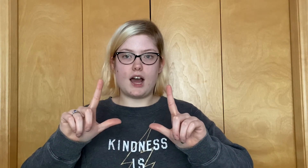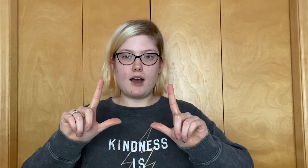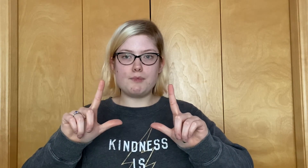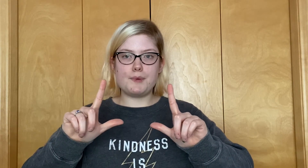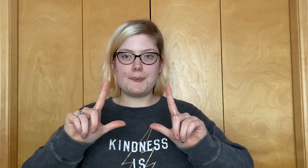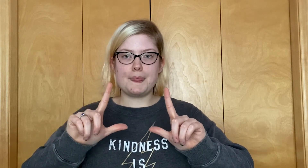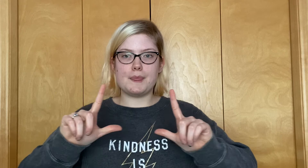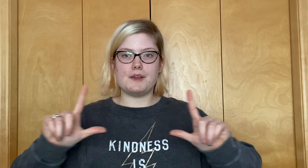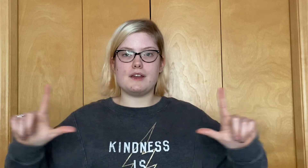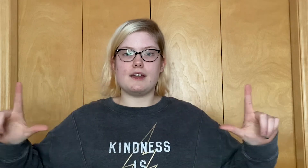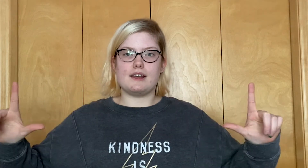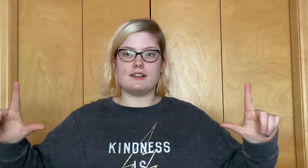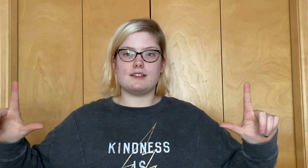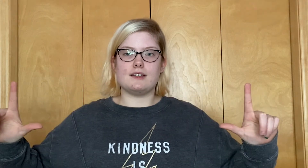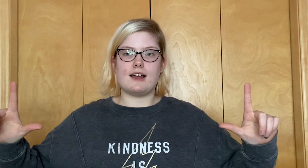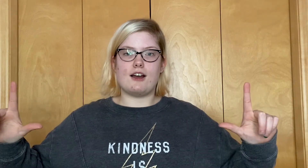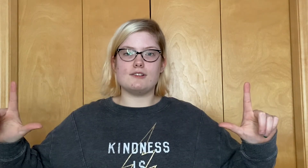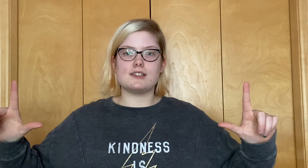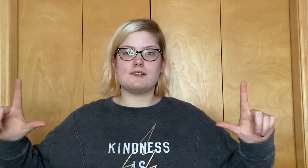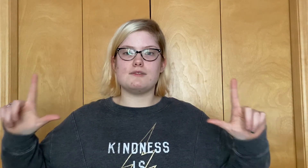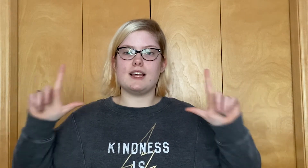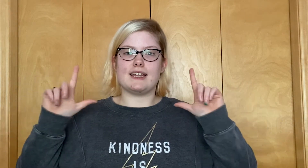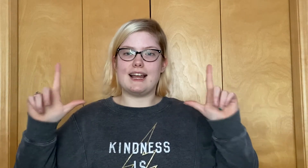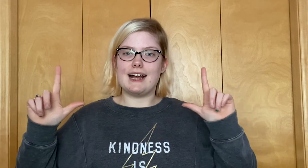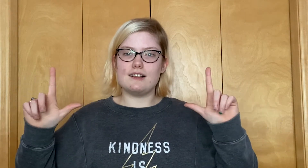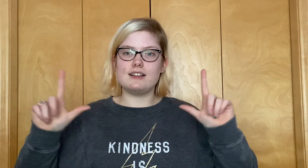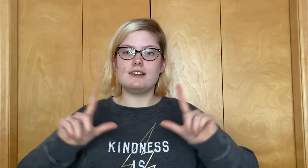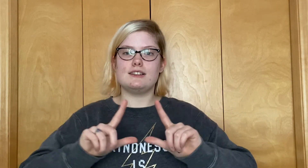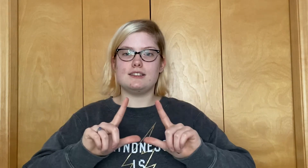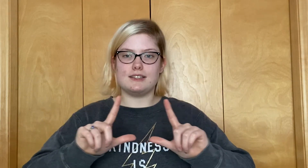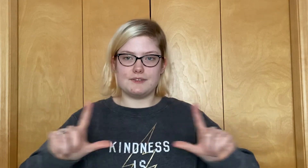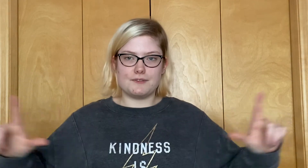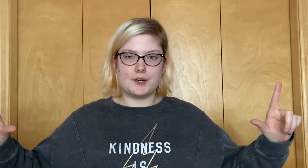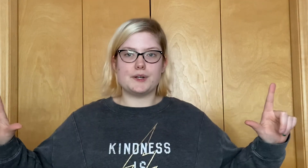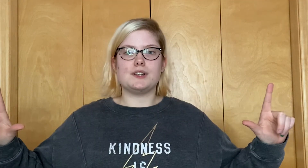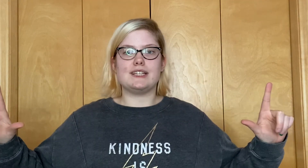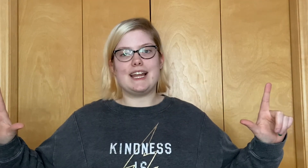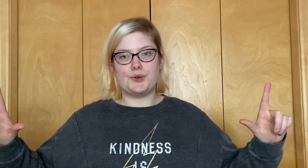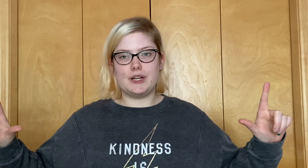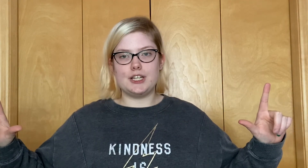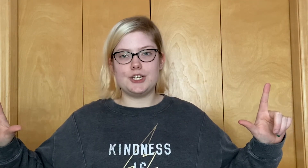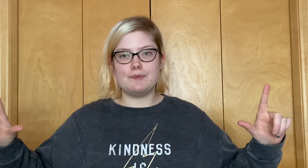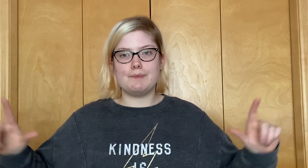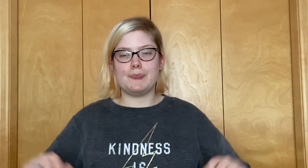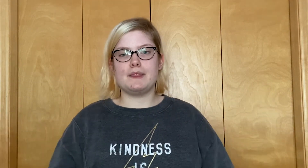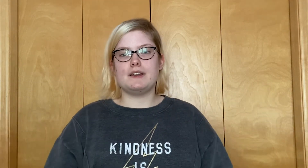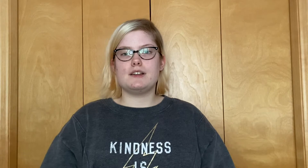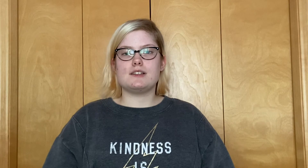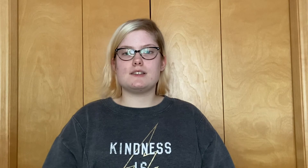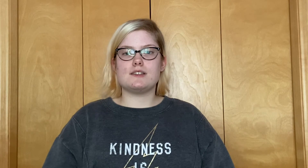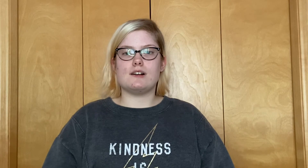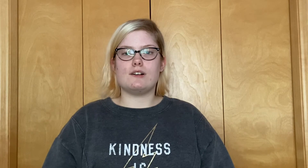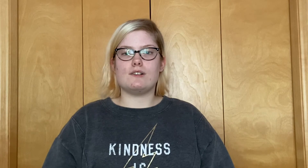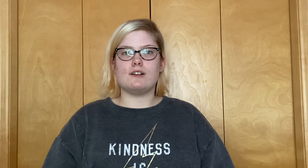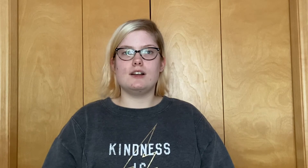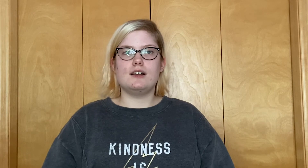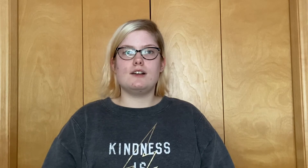up and out like an L for language. So,